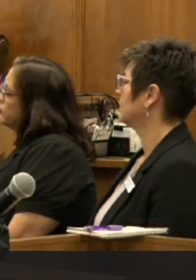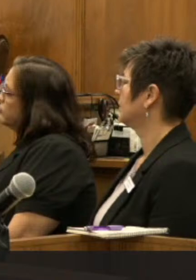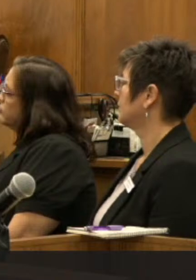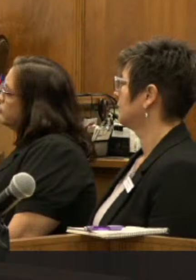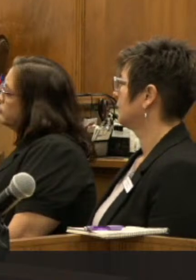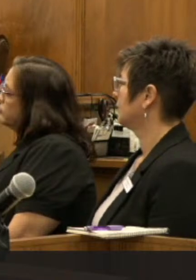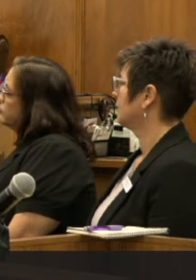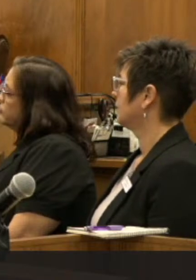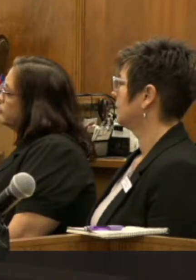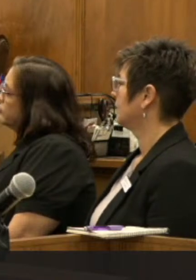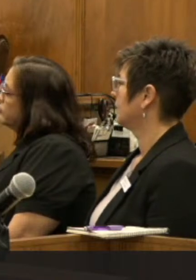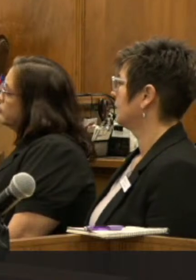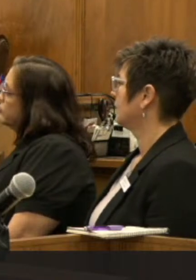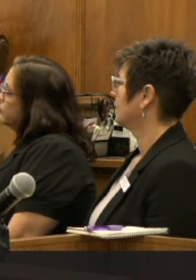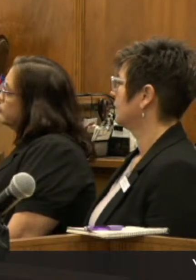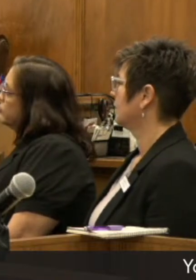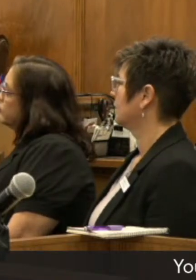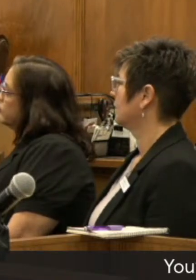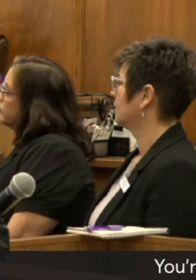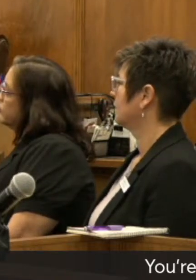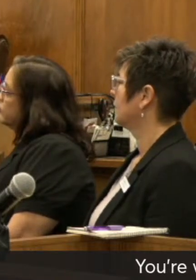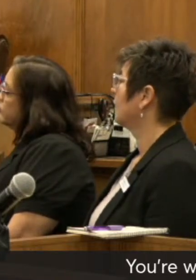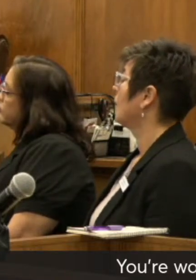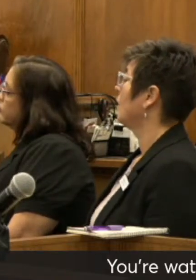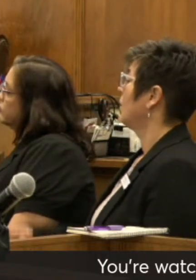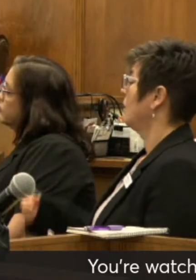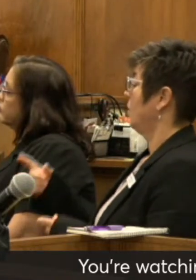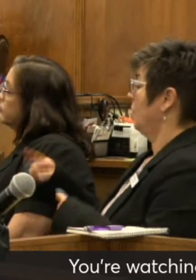how did you see Mr. Harris communicate?